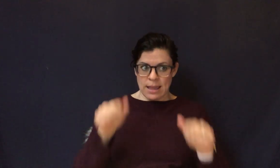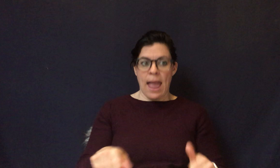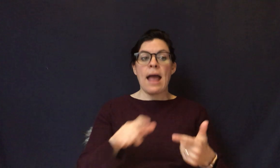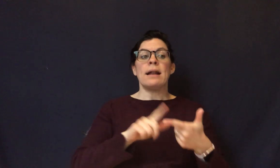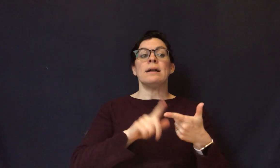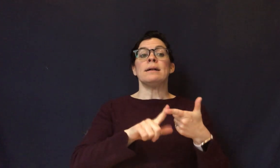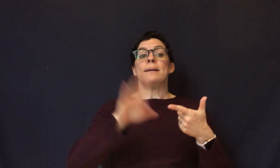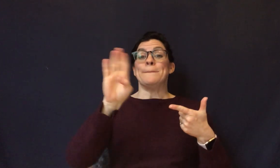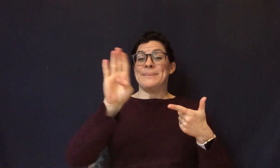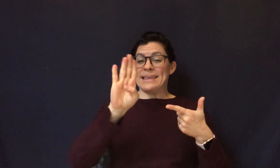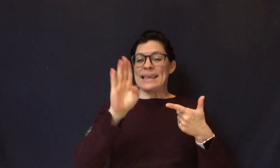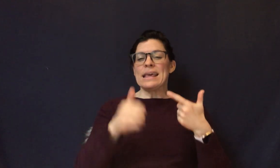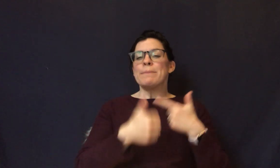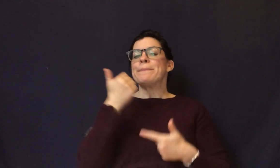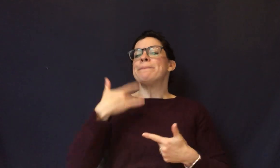C fire?